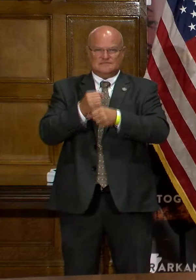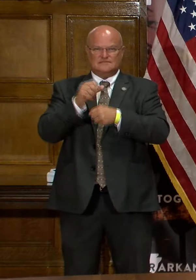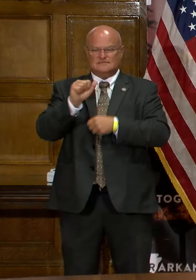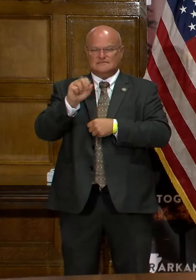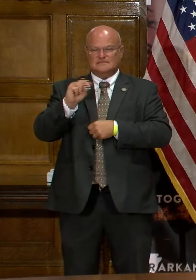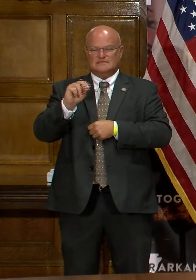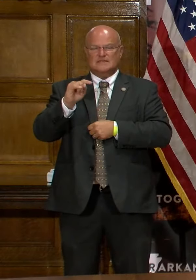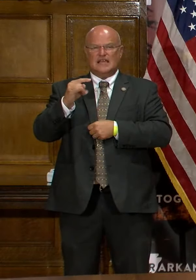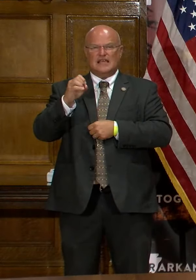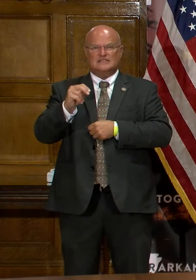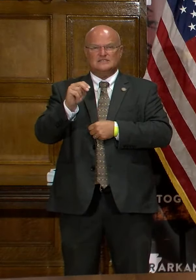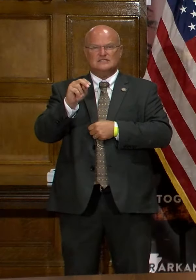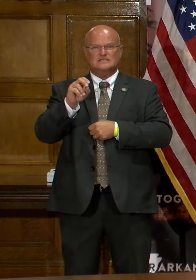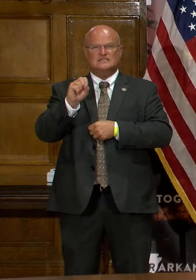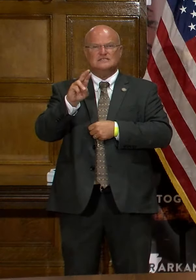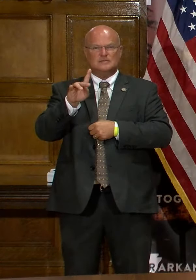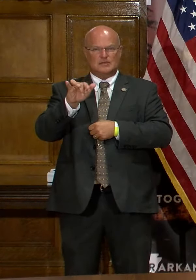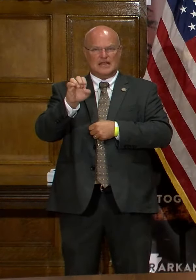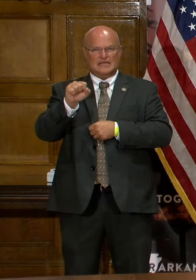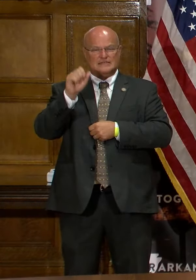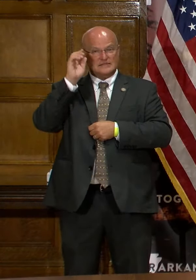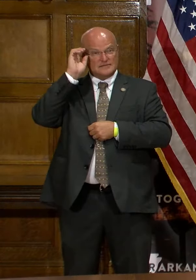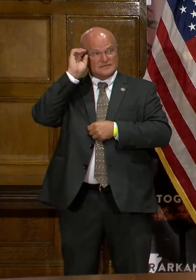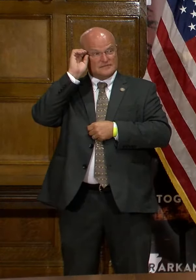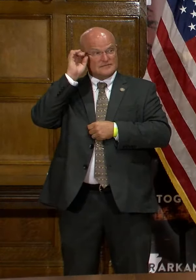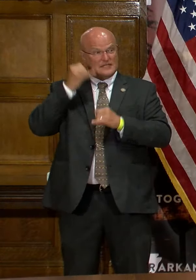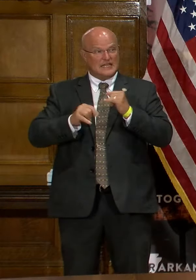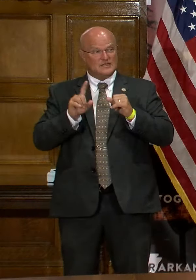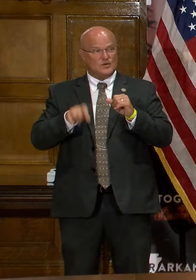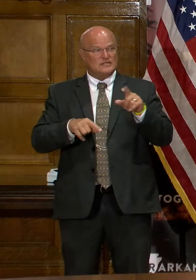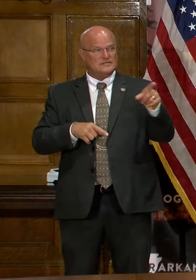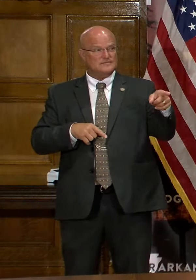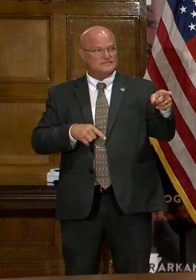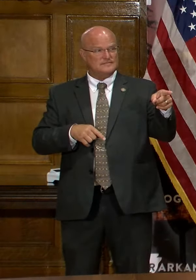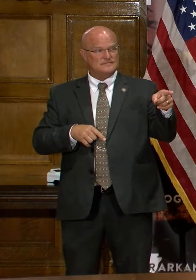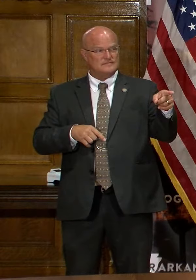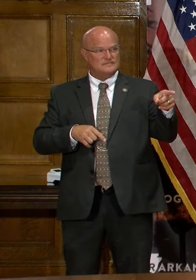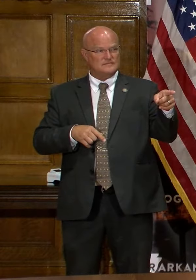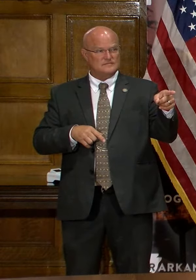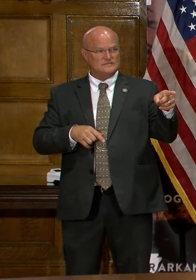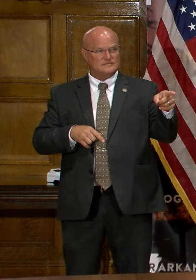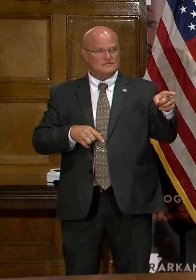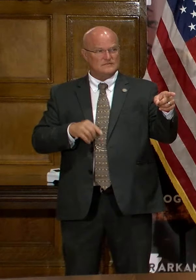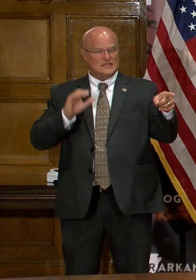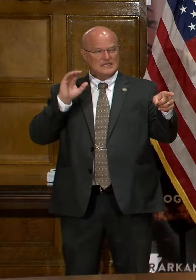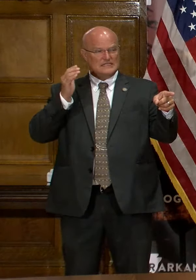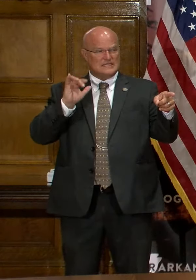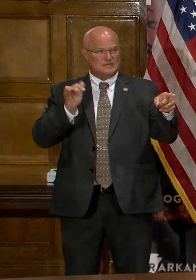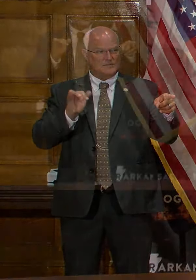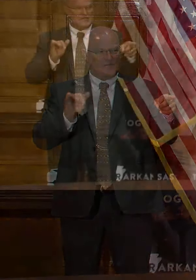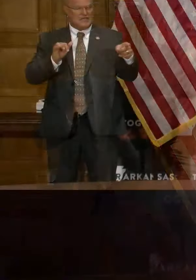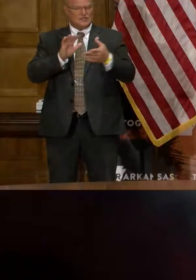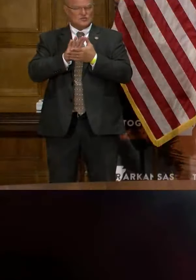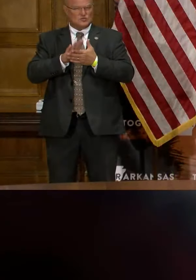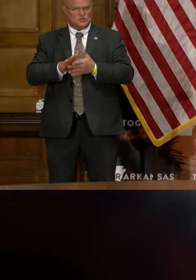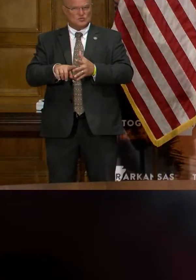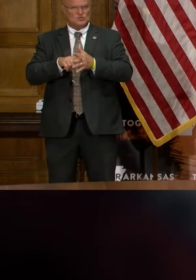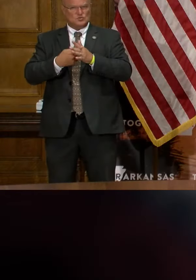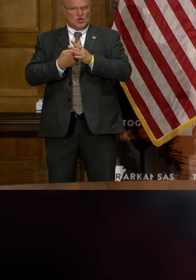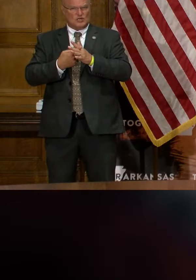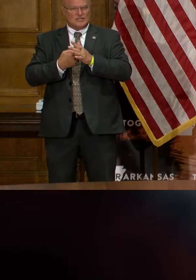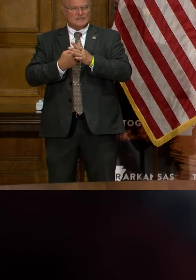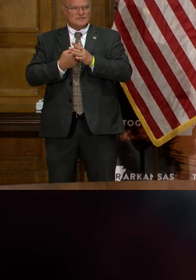testing equipment or supplies. Last question. So it seems like since school started